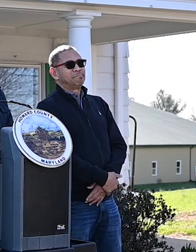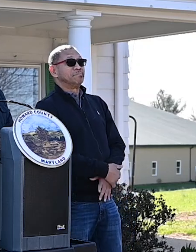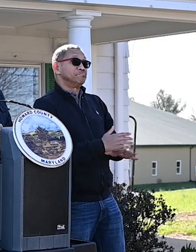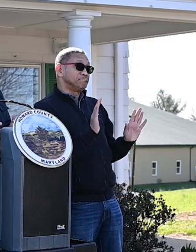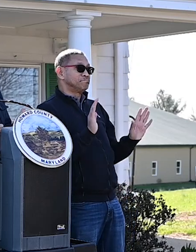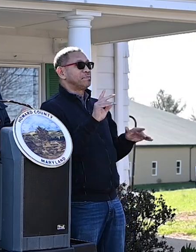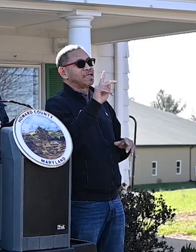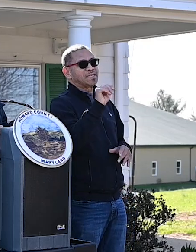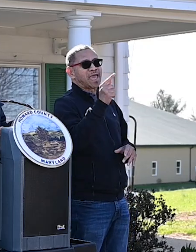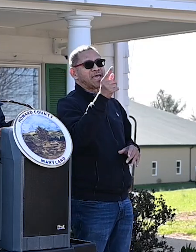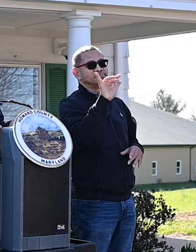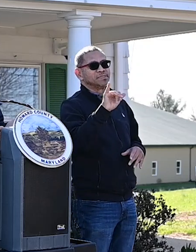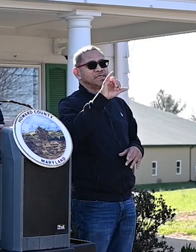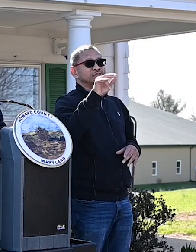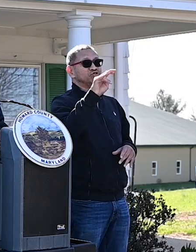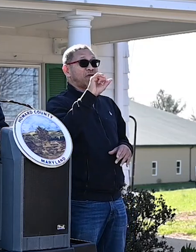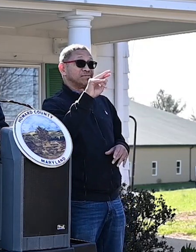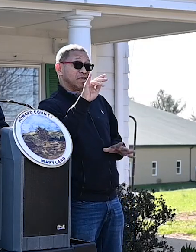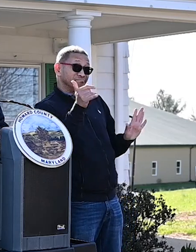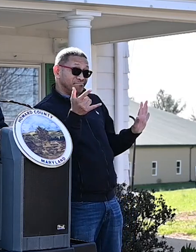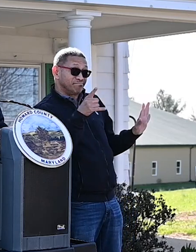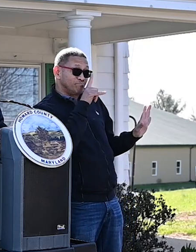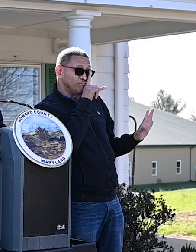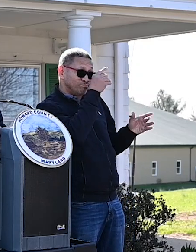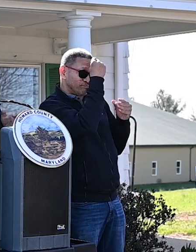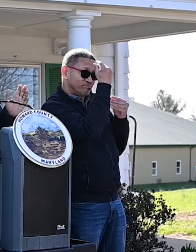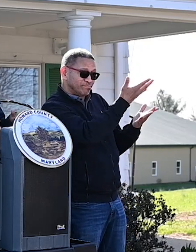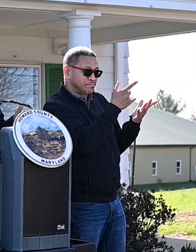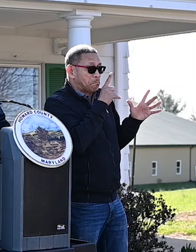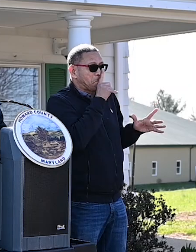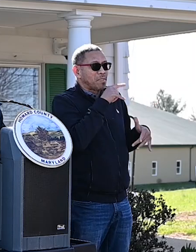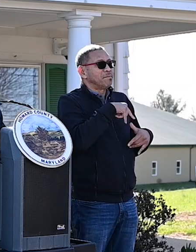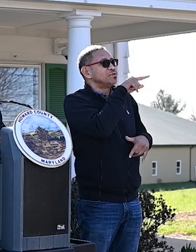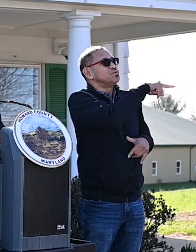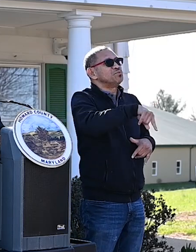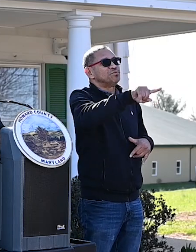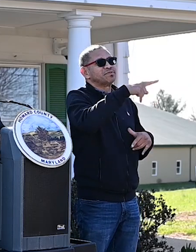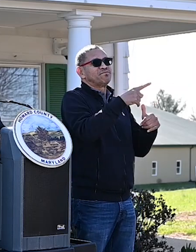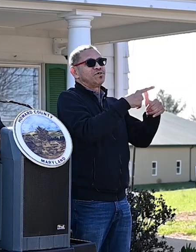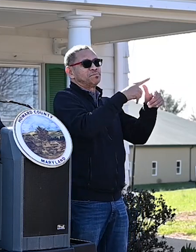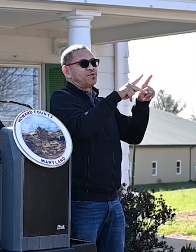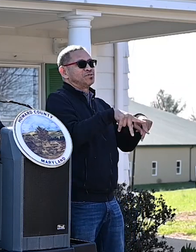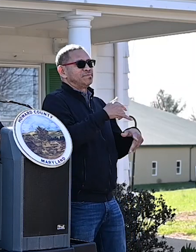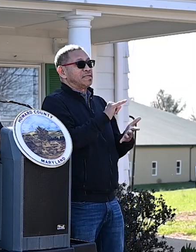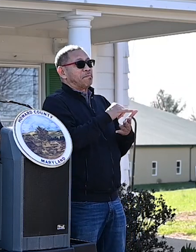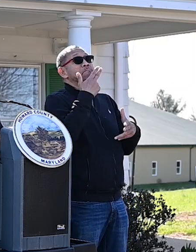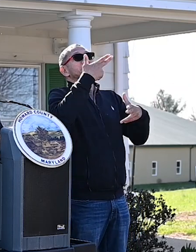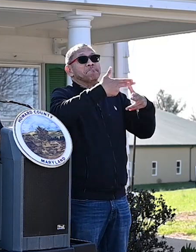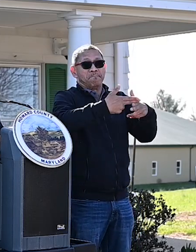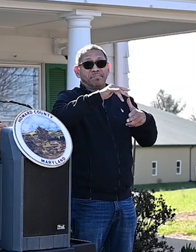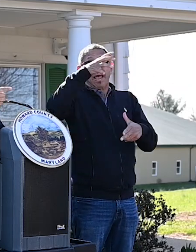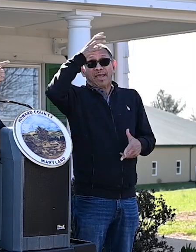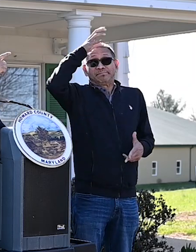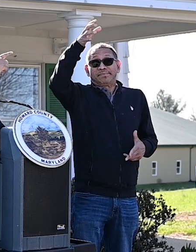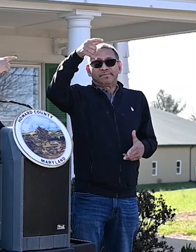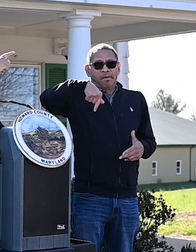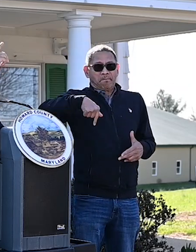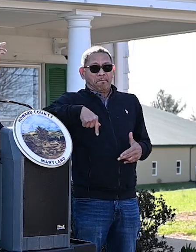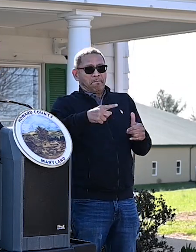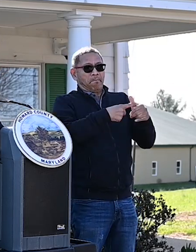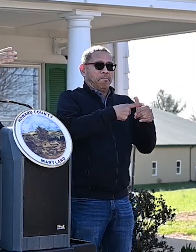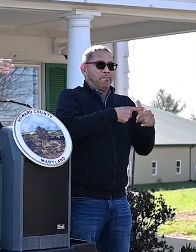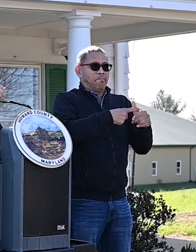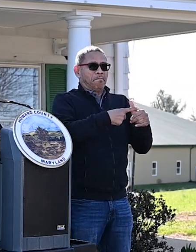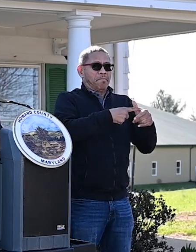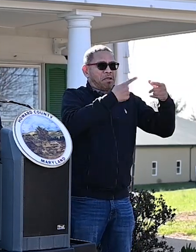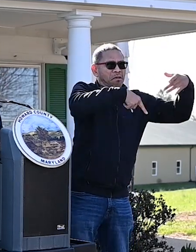So Kathy Johnson probably doesn't know this, even though I kind of just told you over here. You were the first person that mentioned this concept to me. We were over